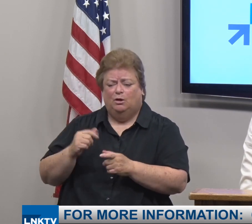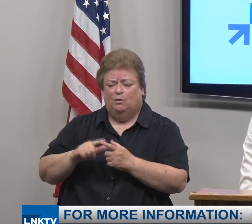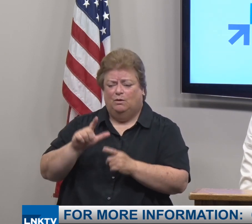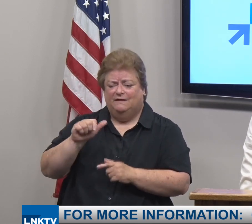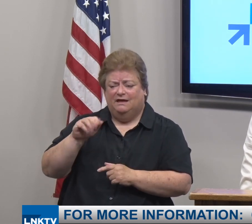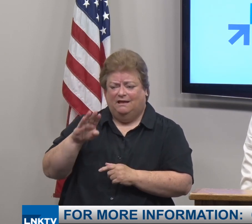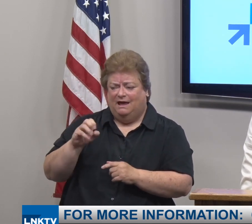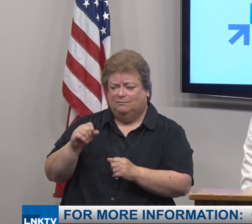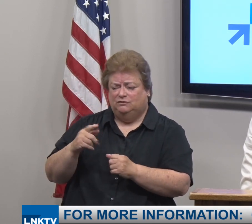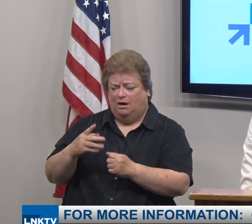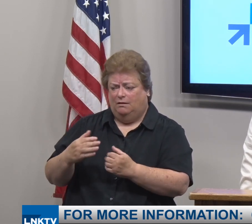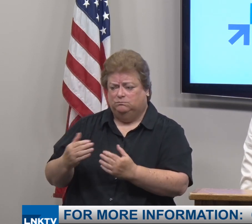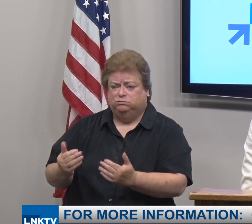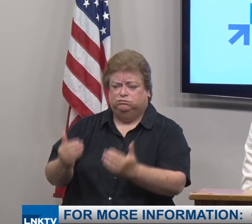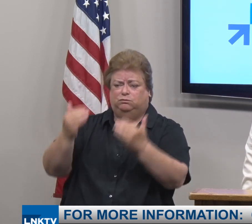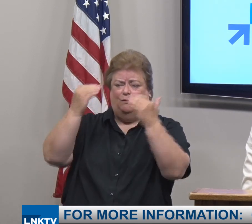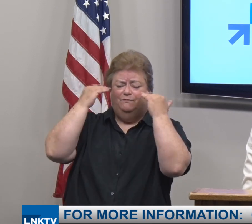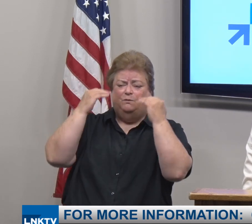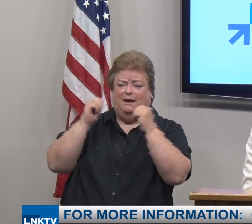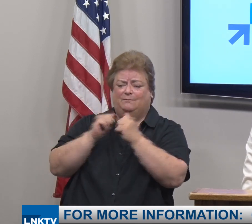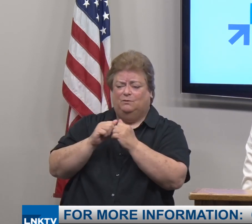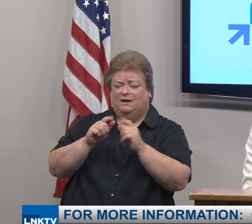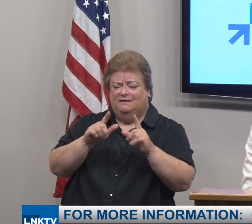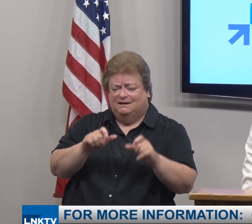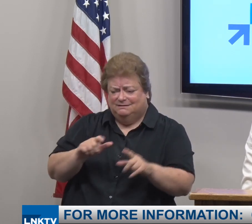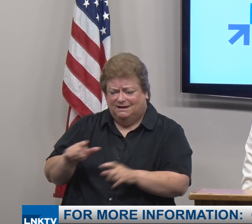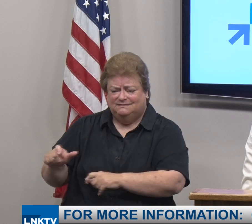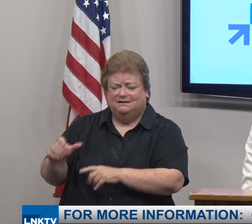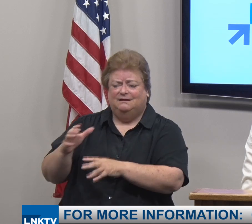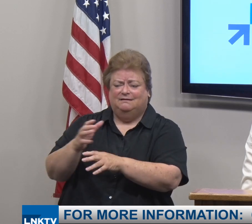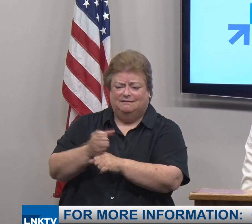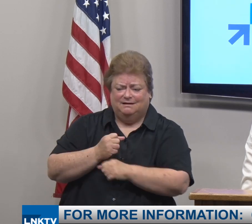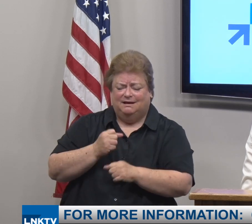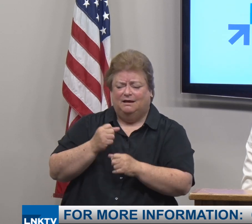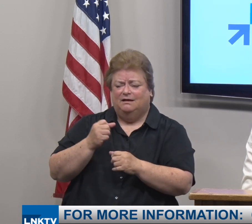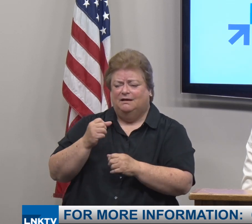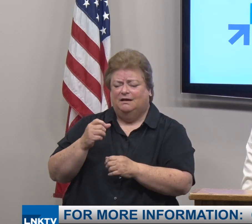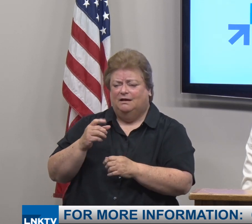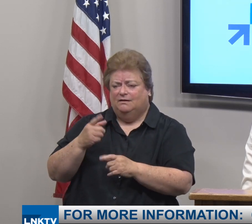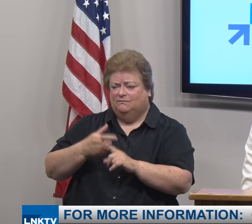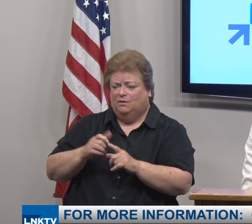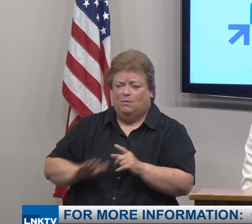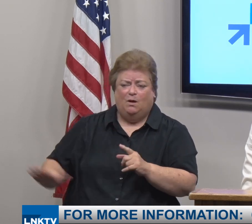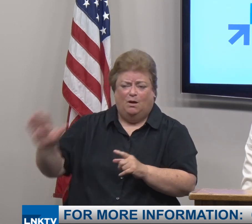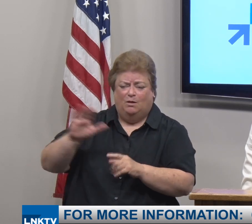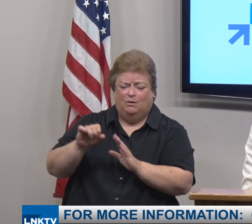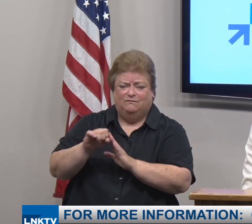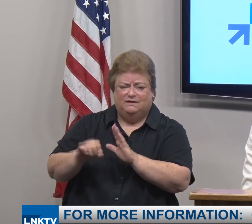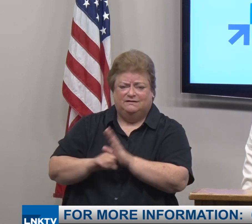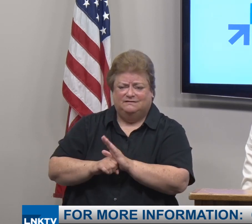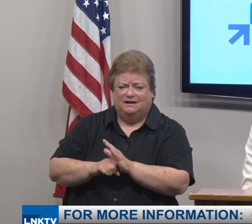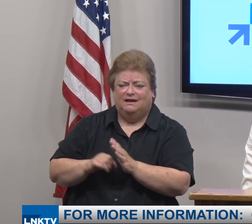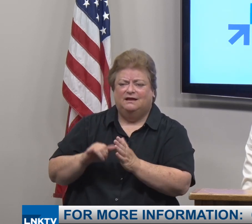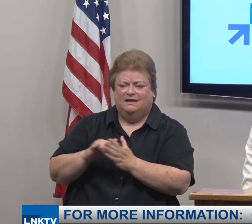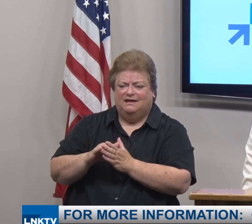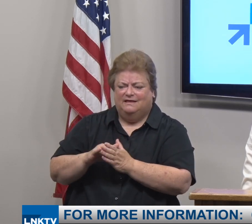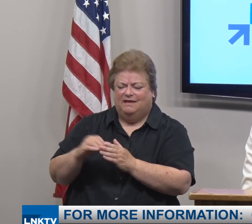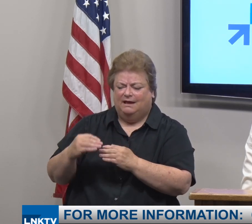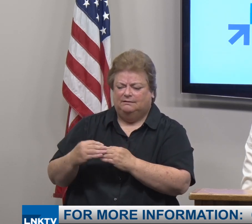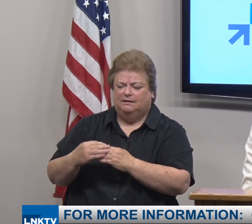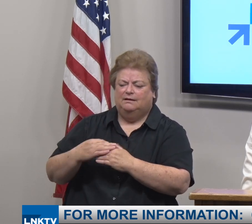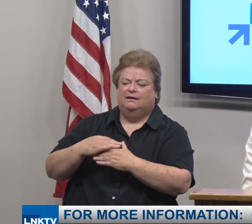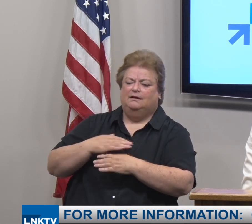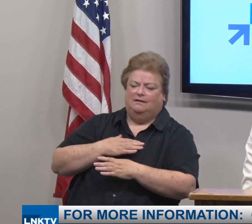being overrun by cases and the demand for testing in other communities and states across the country, that has a downstream effect on